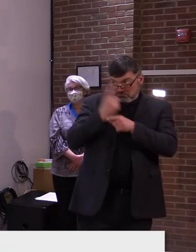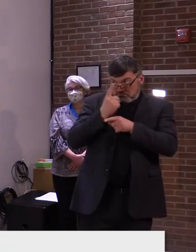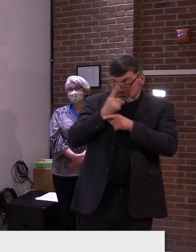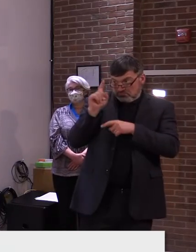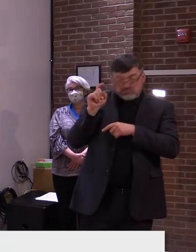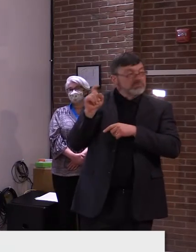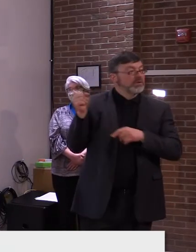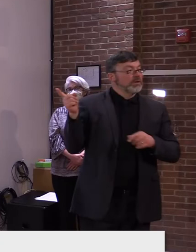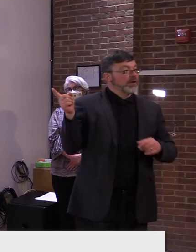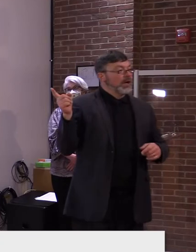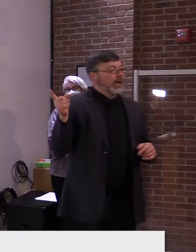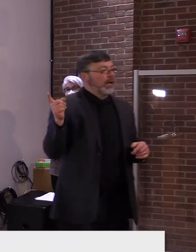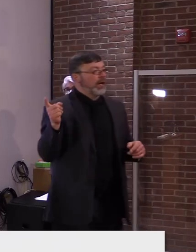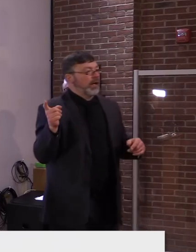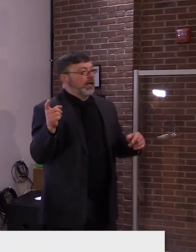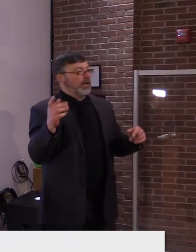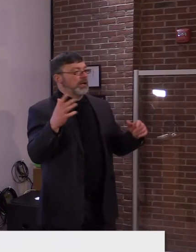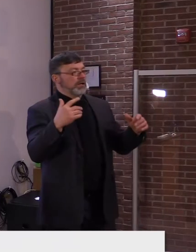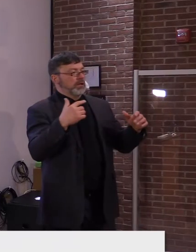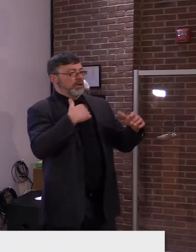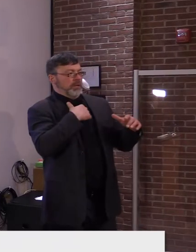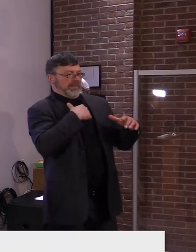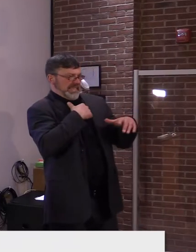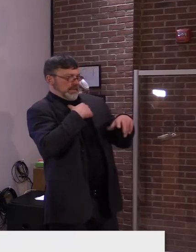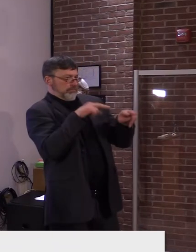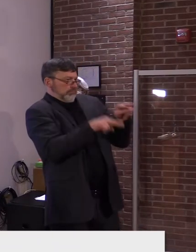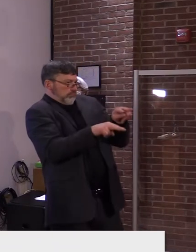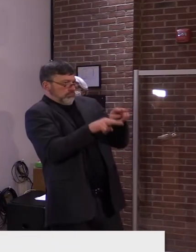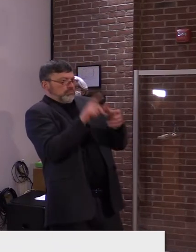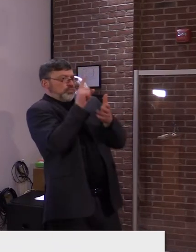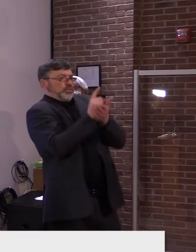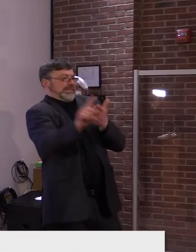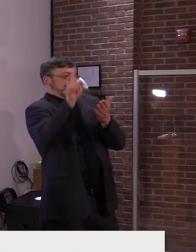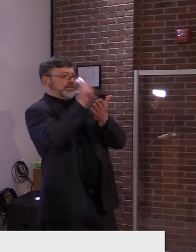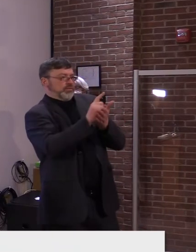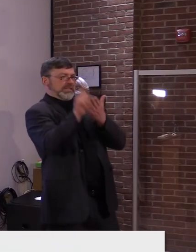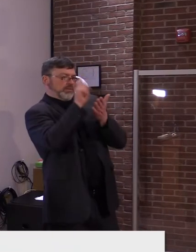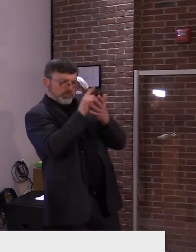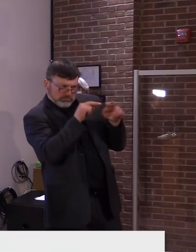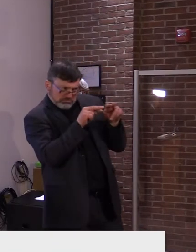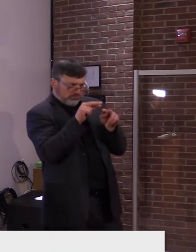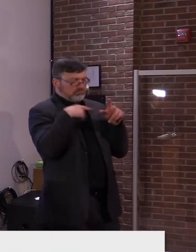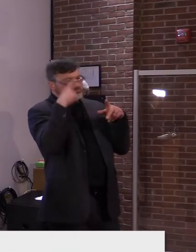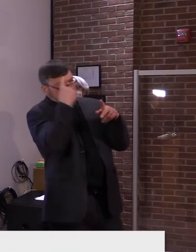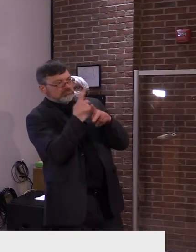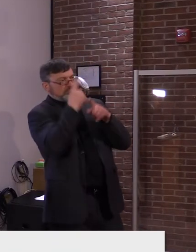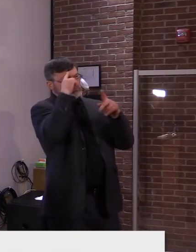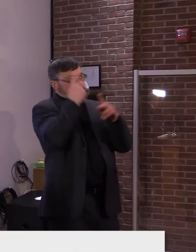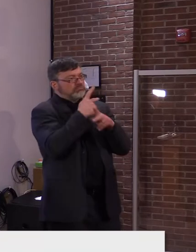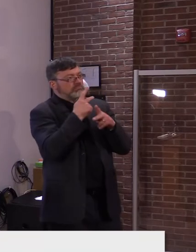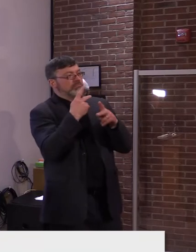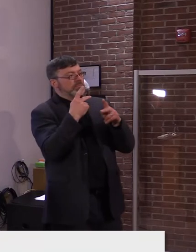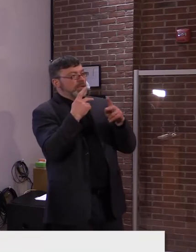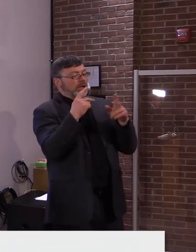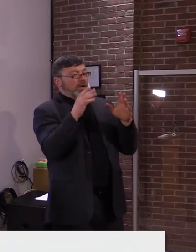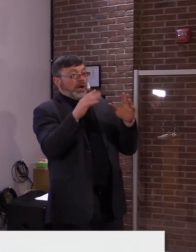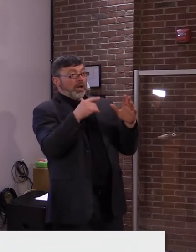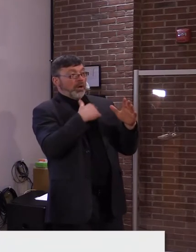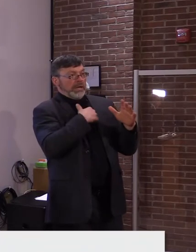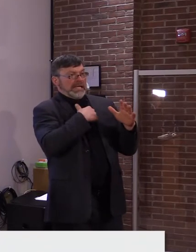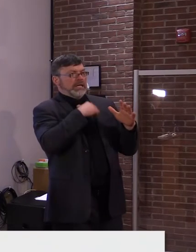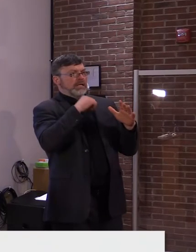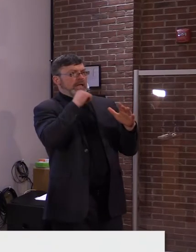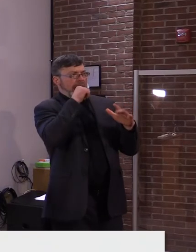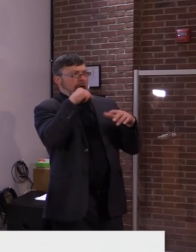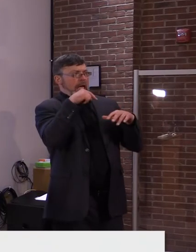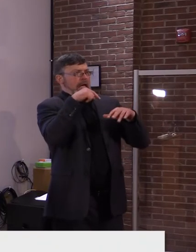basis from the very beginning, and it looks like we're out of the woods in that respect. I think California had to